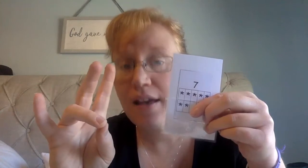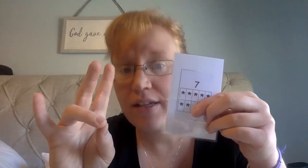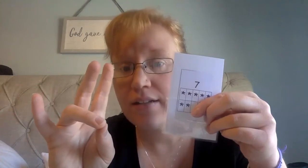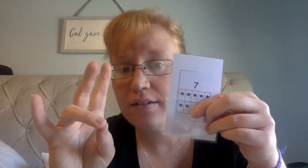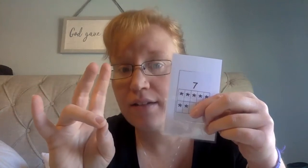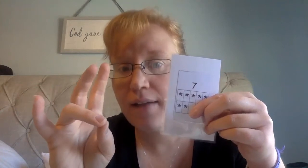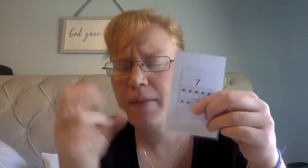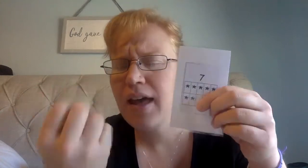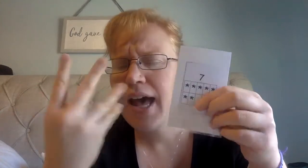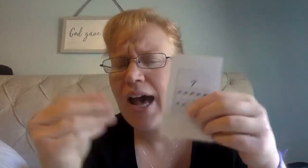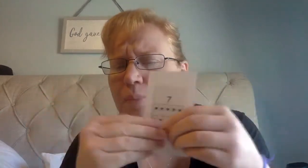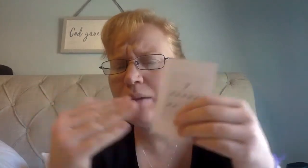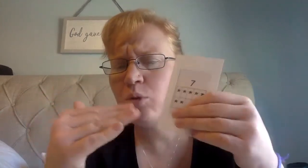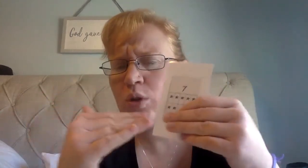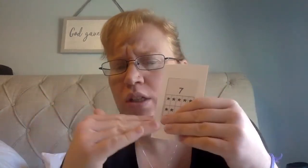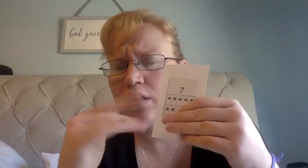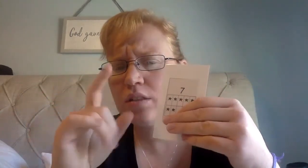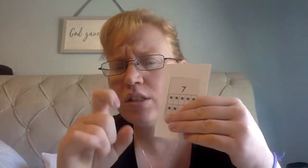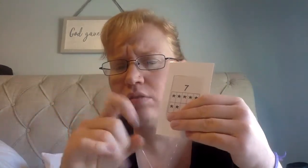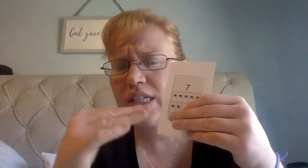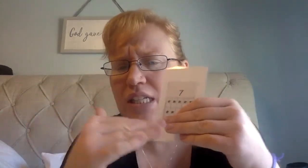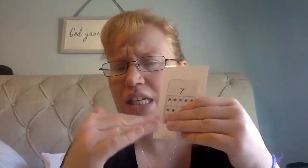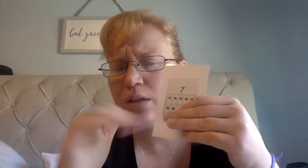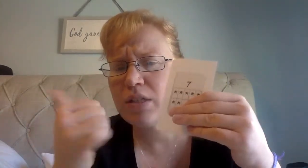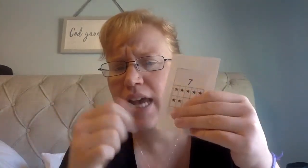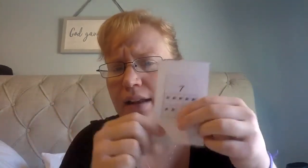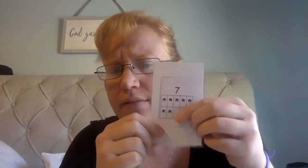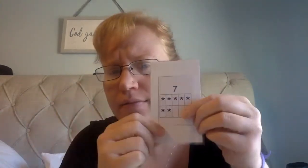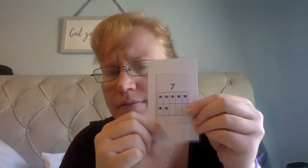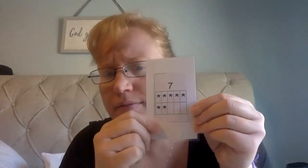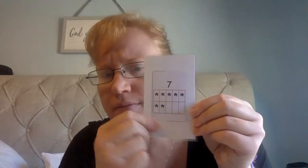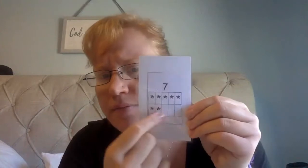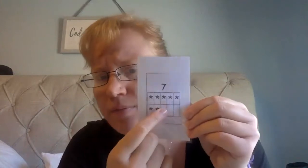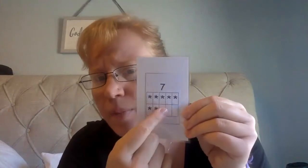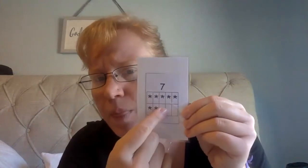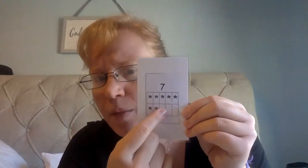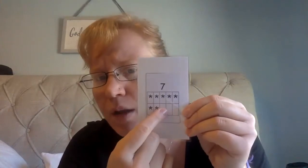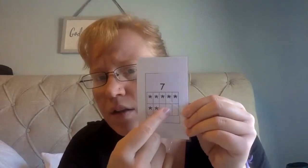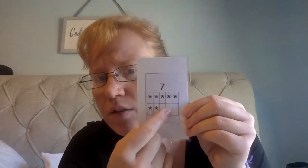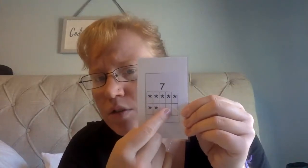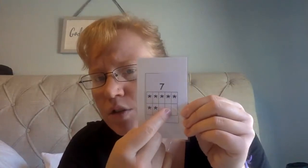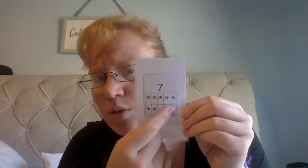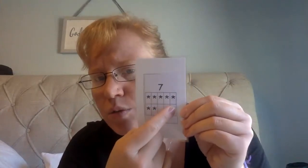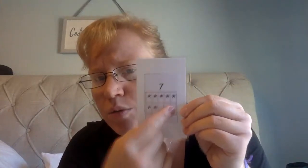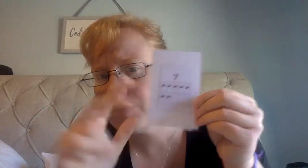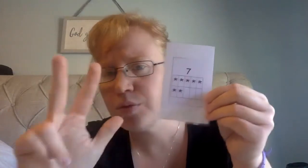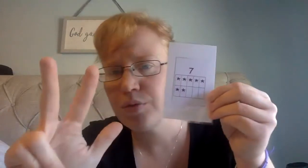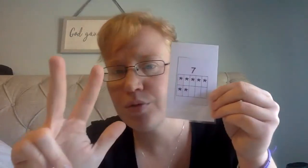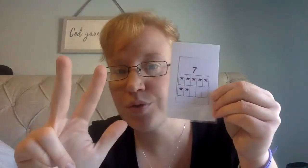7. Yeah. How many more do you need to equal 10? 1, 2,